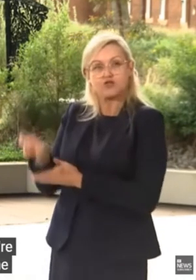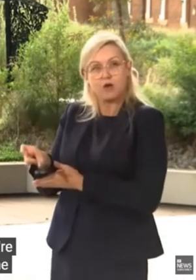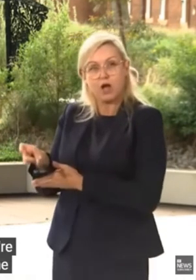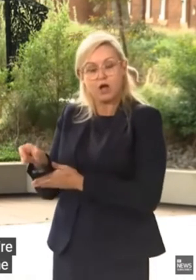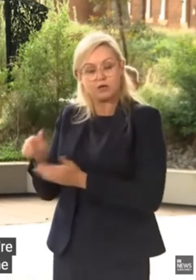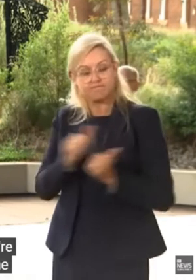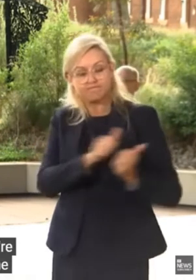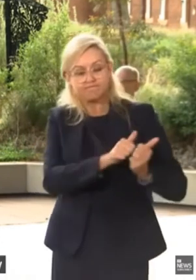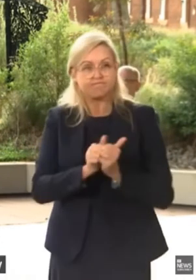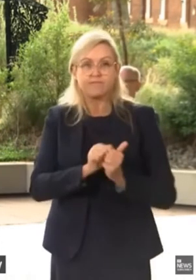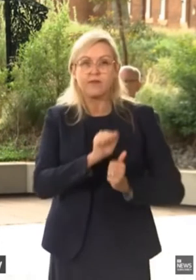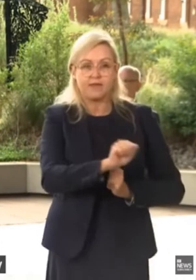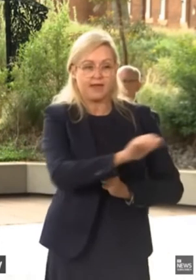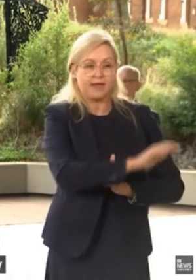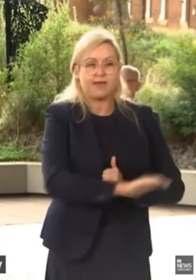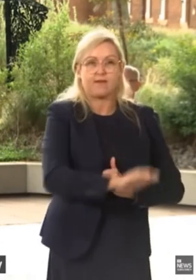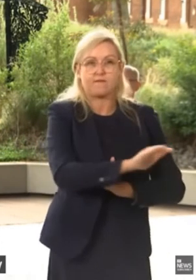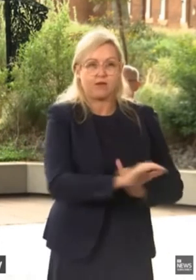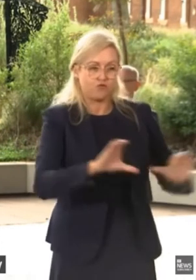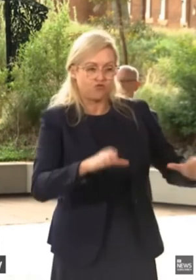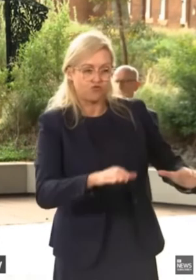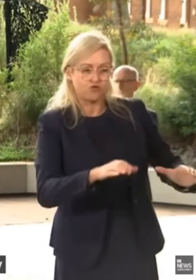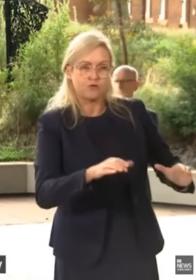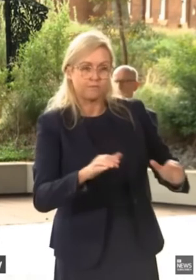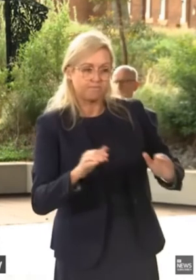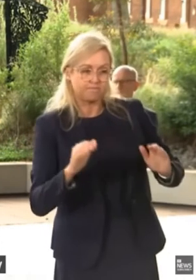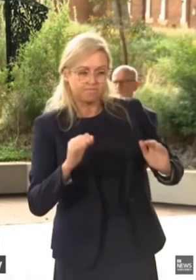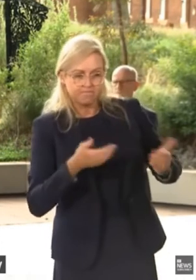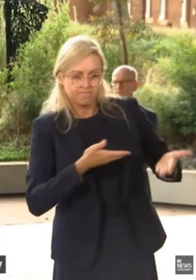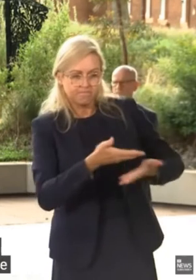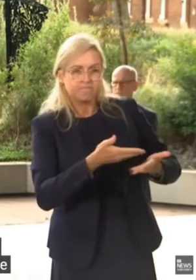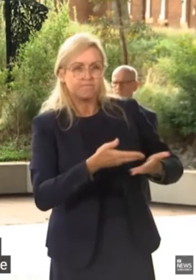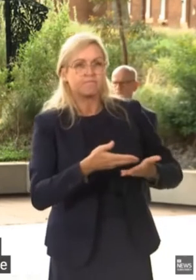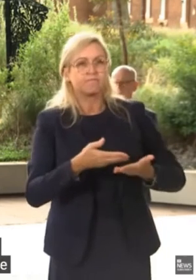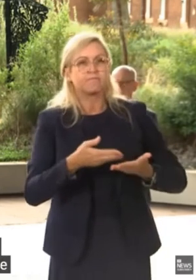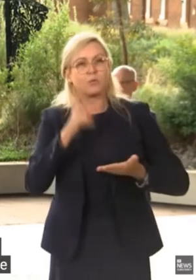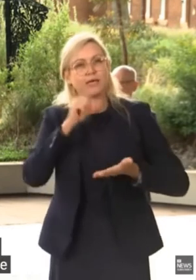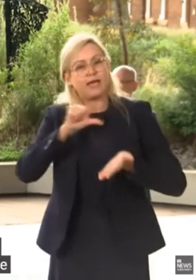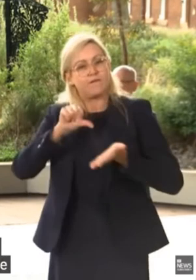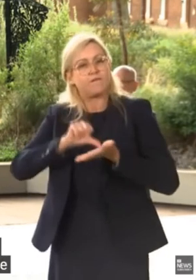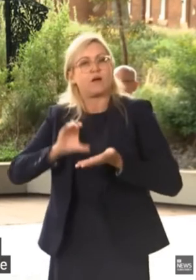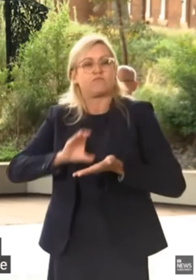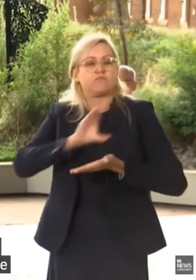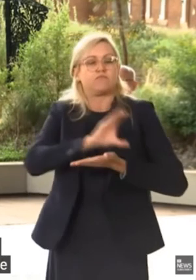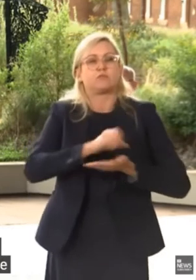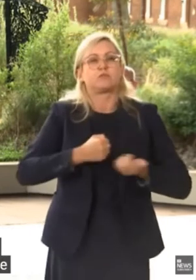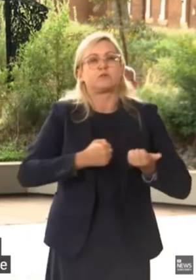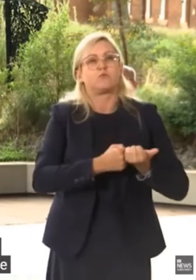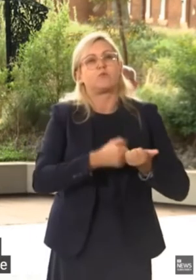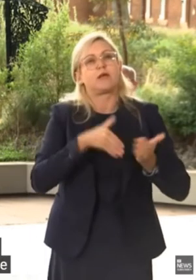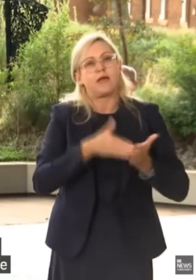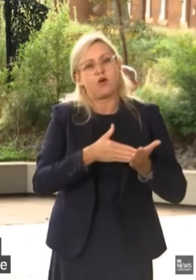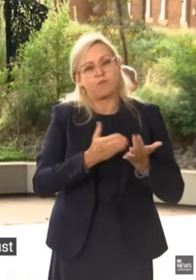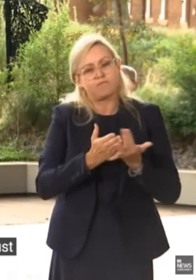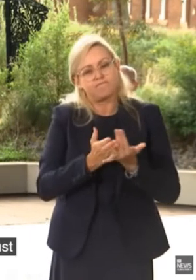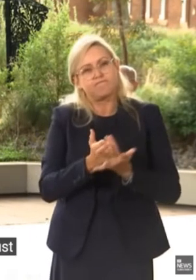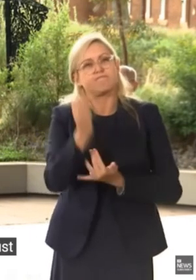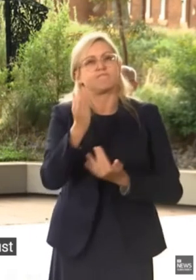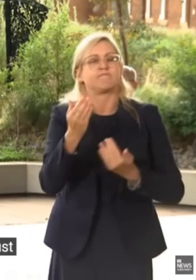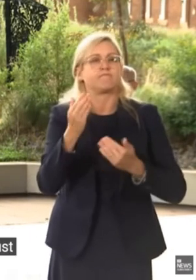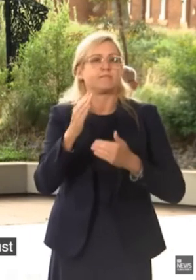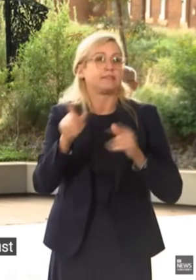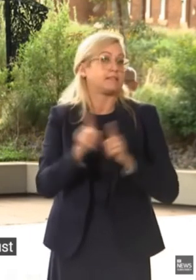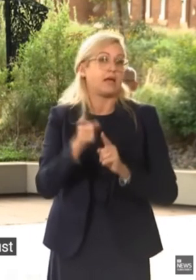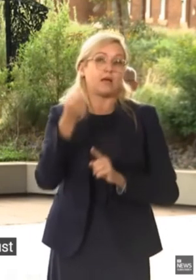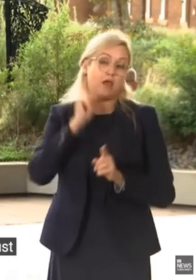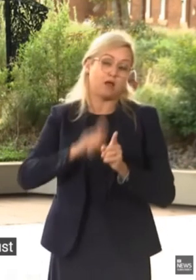those industry groups to ensure that the financial support we provide will help get them through, just like we've done last